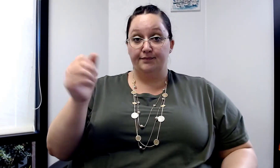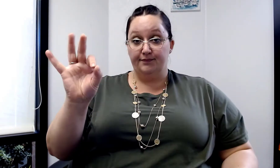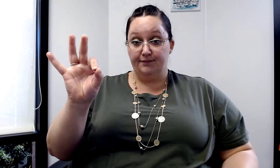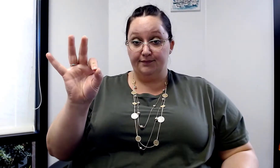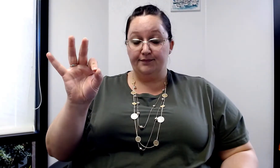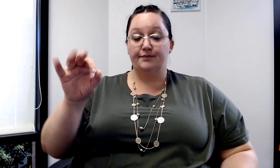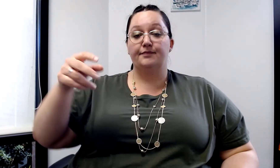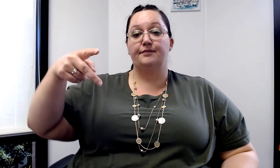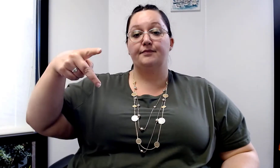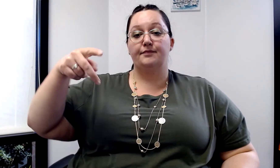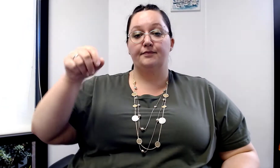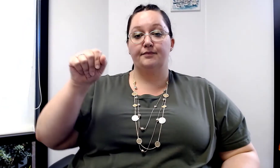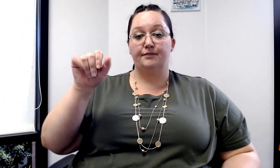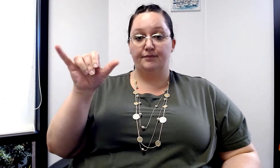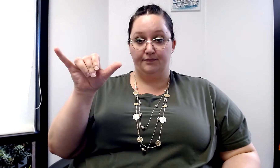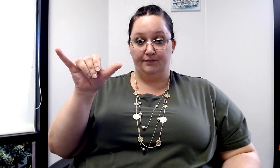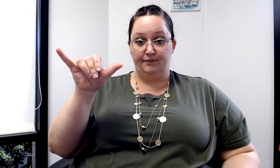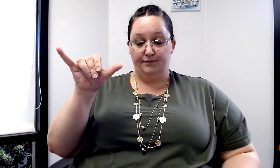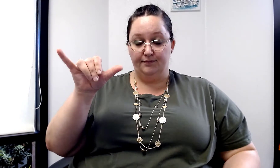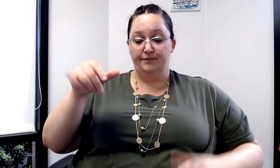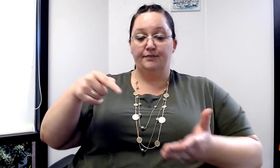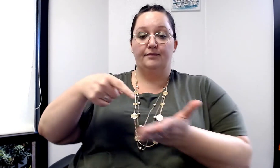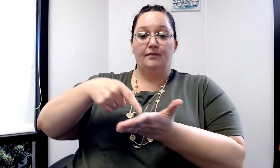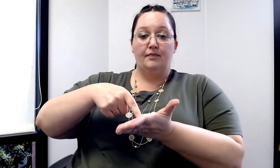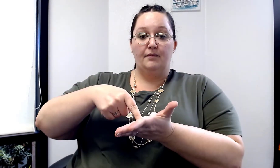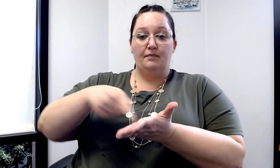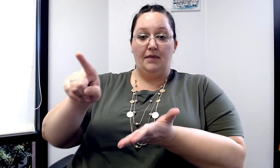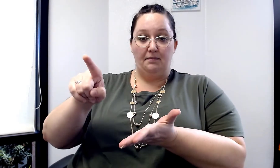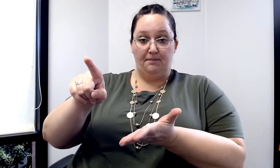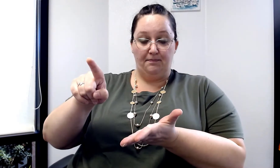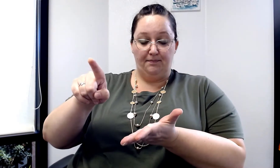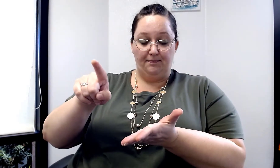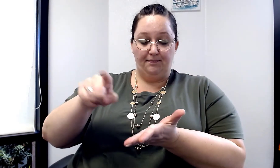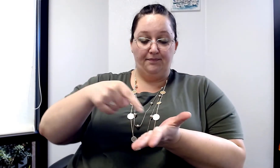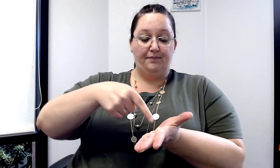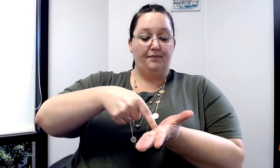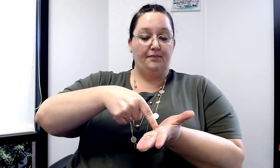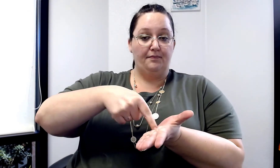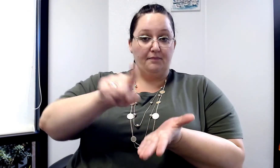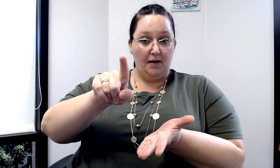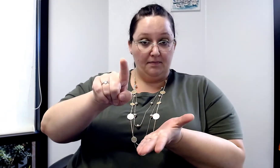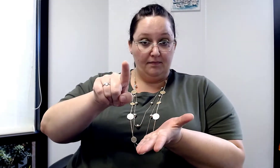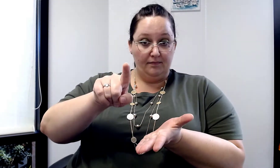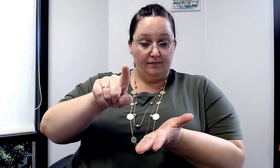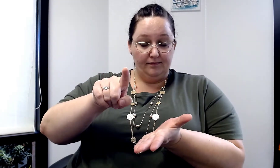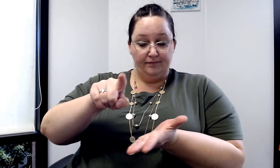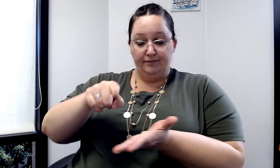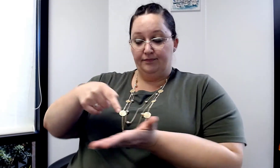Number 19 is the sign pay. You're going to flick that toward the person.